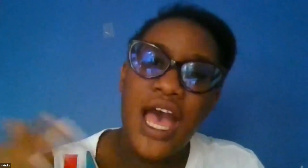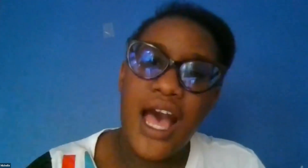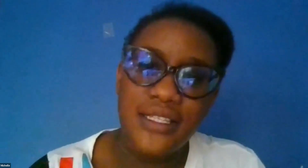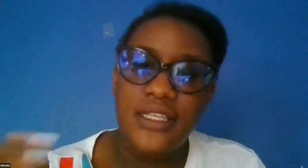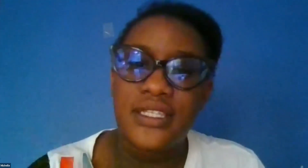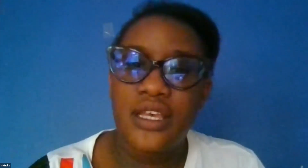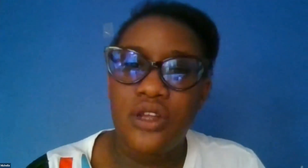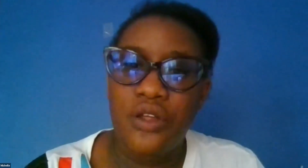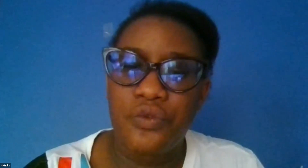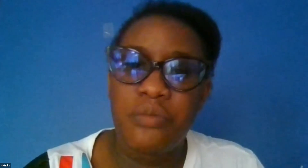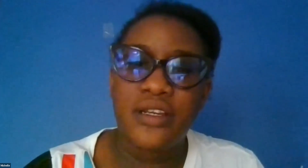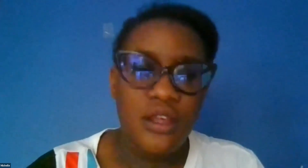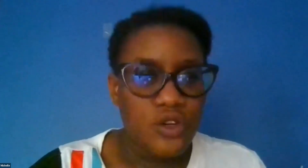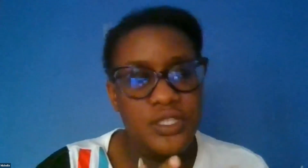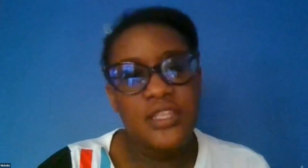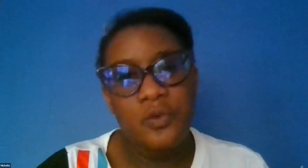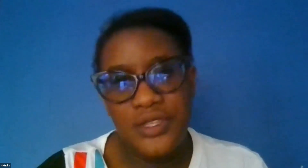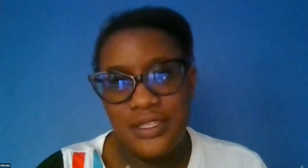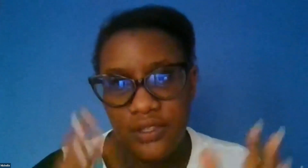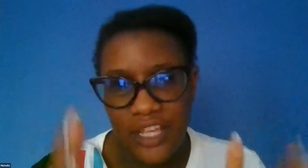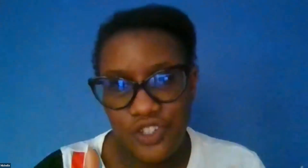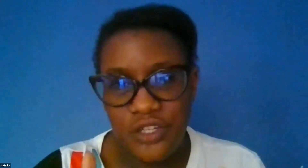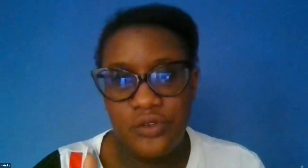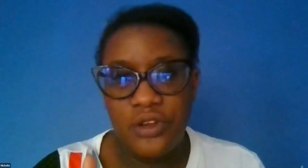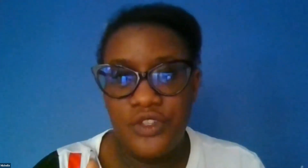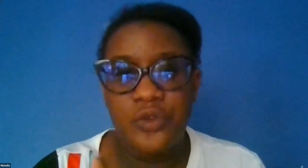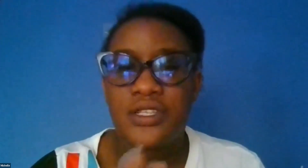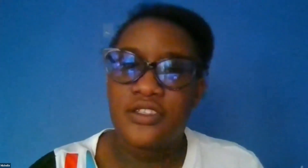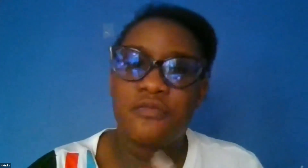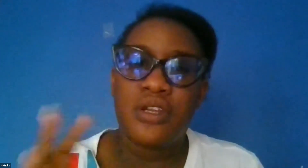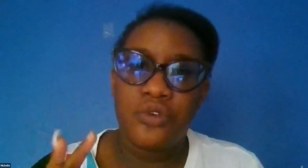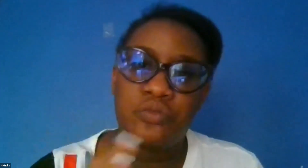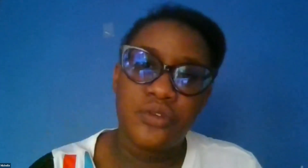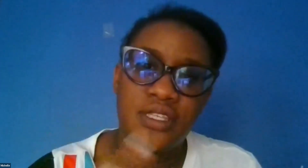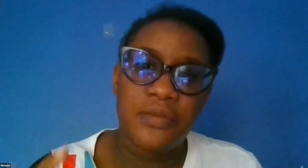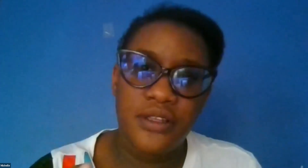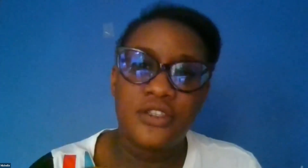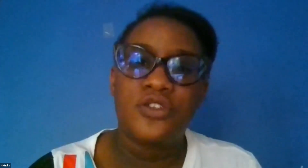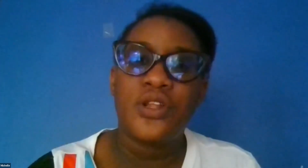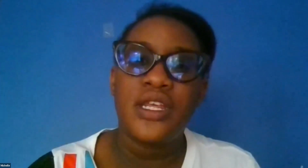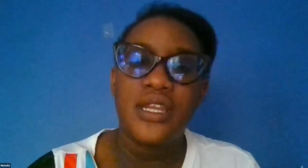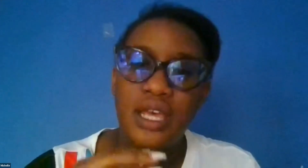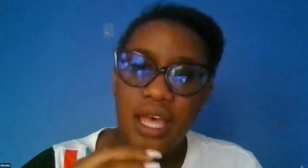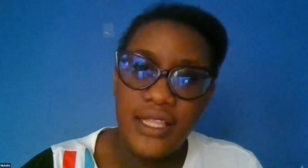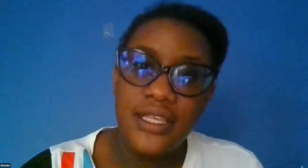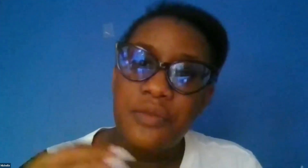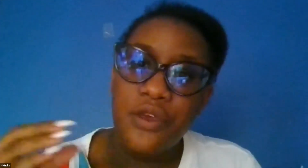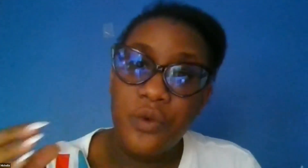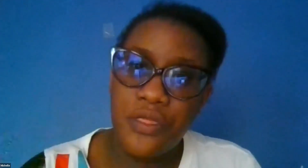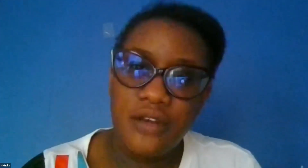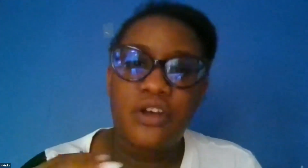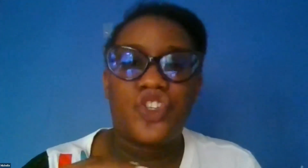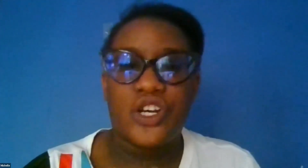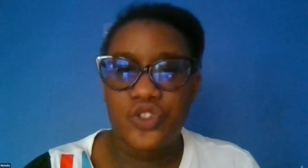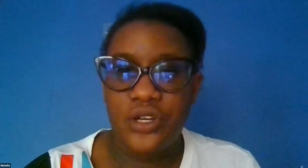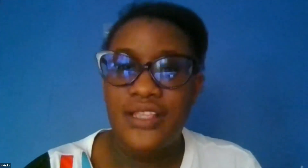could have as they scale down the road. But to see that with such little resources, they've been able to build something this solid and